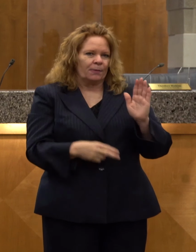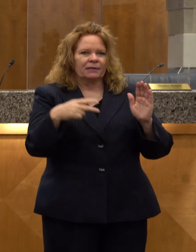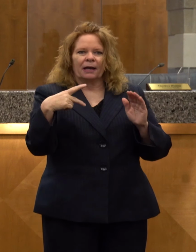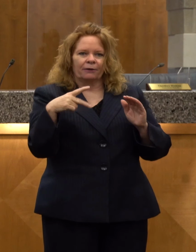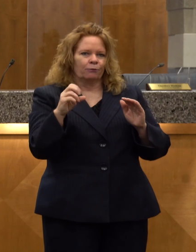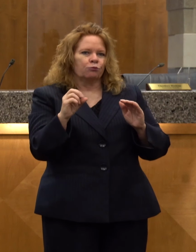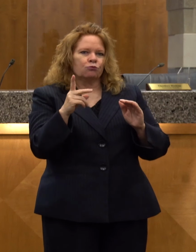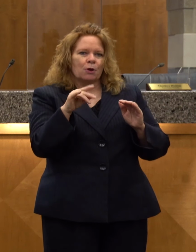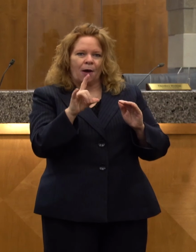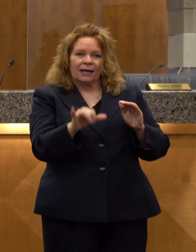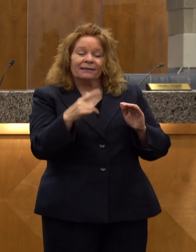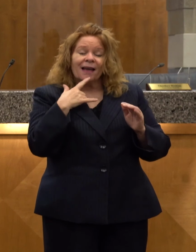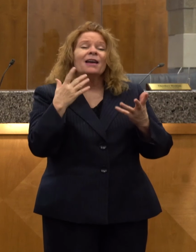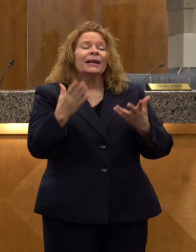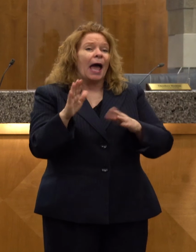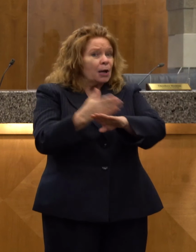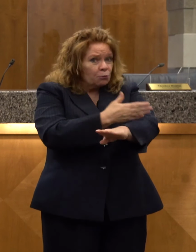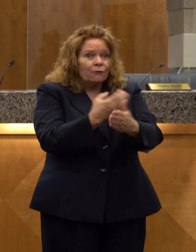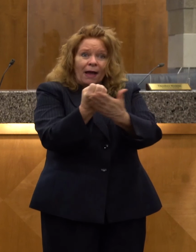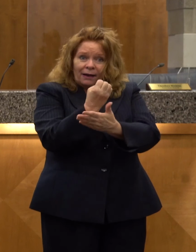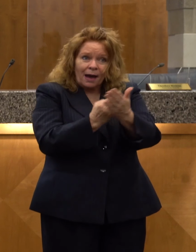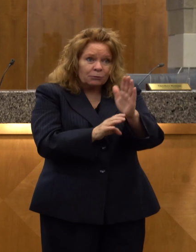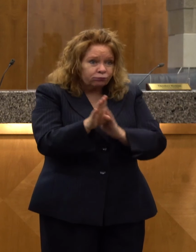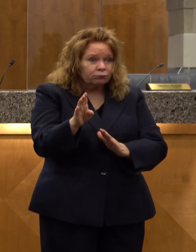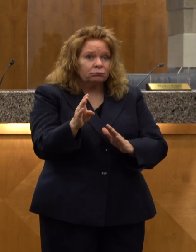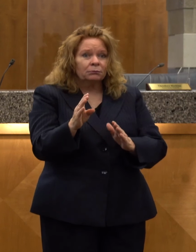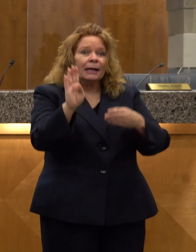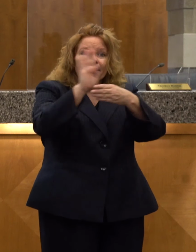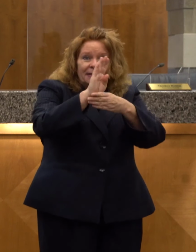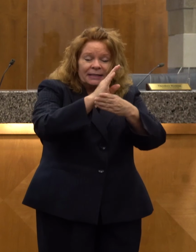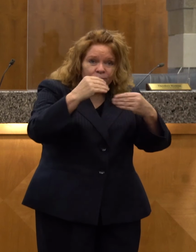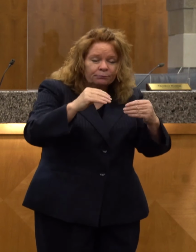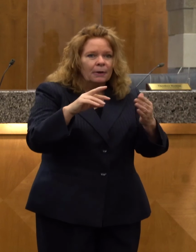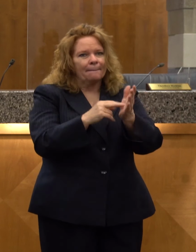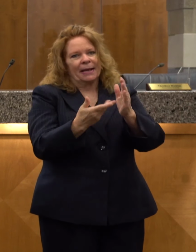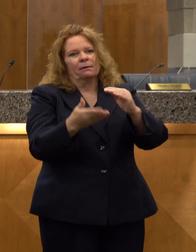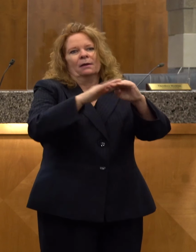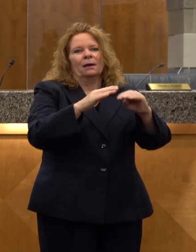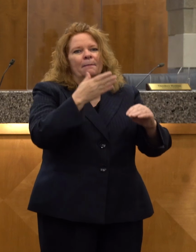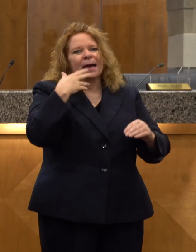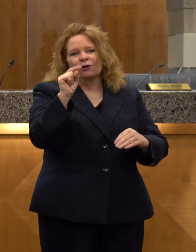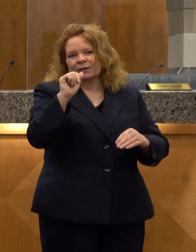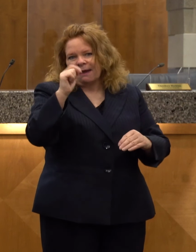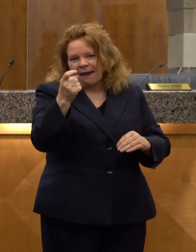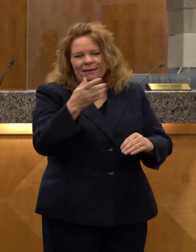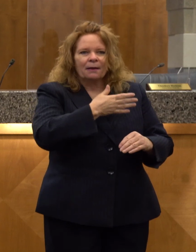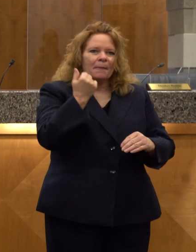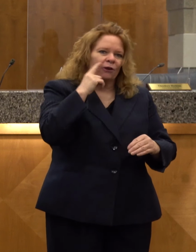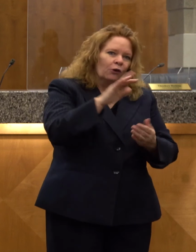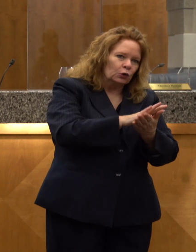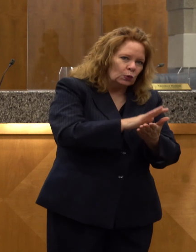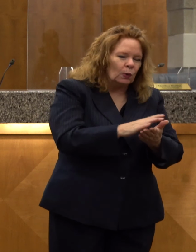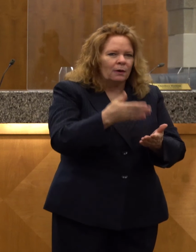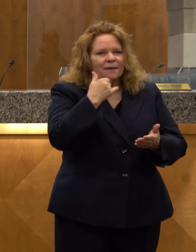an opportunity for economic development along the road, which will improve the tax base and bring more revenue for the schools